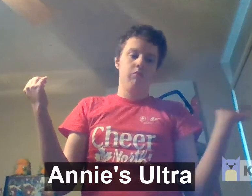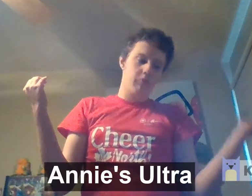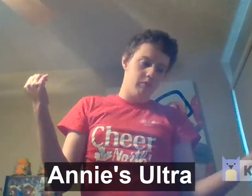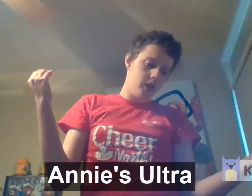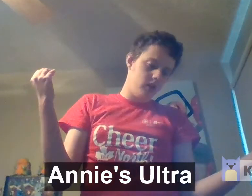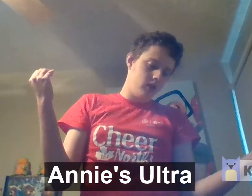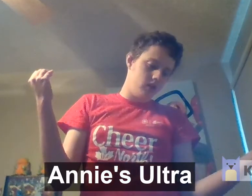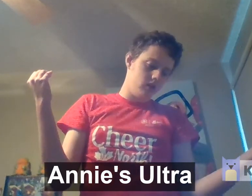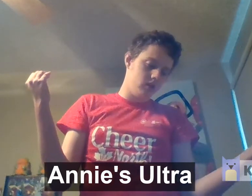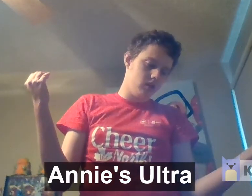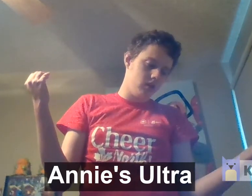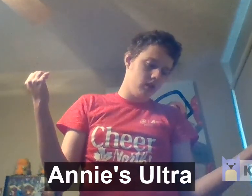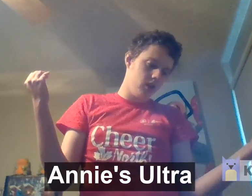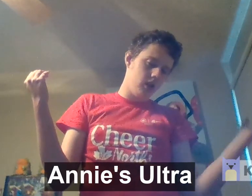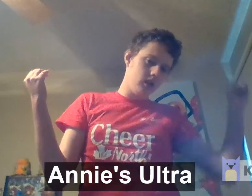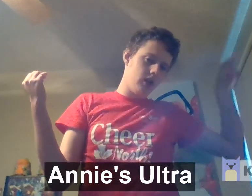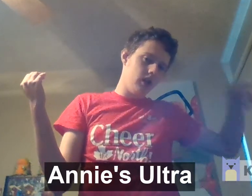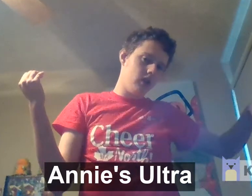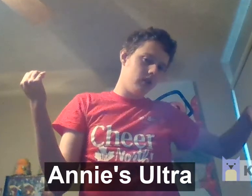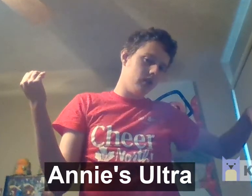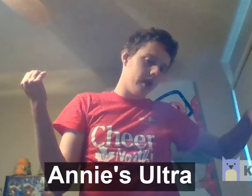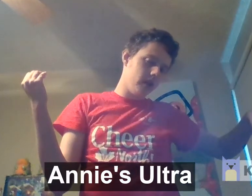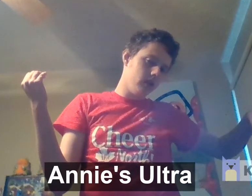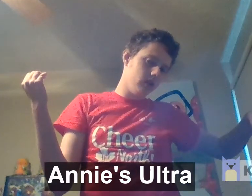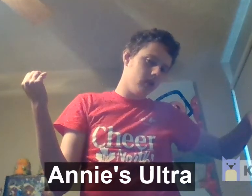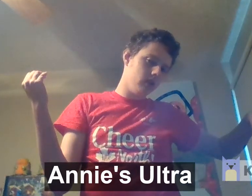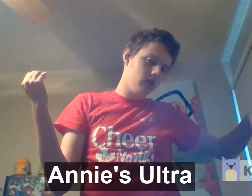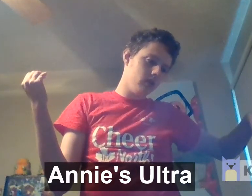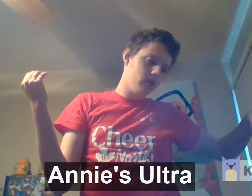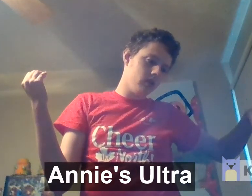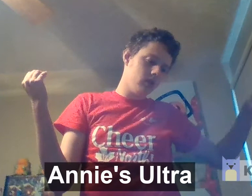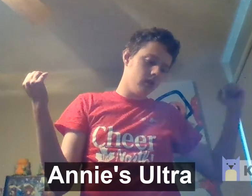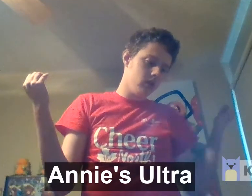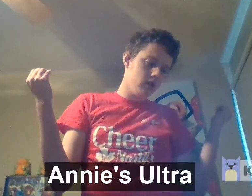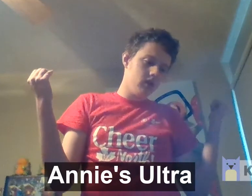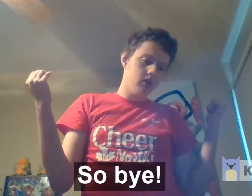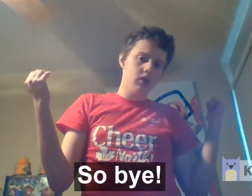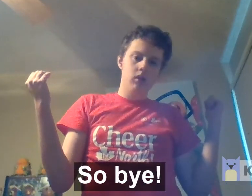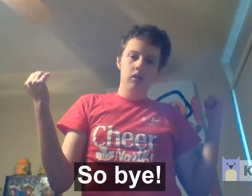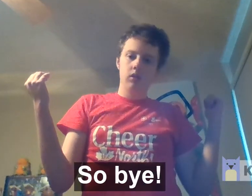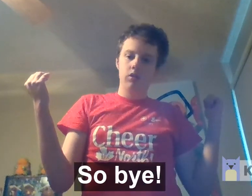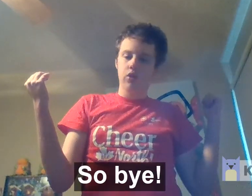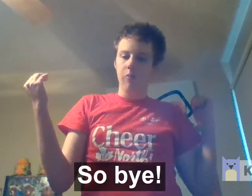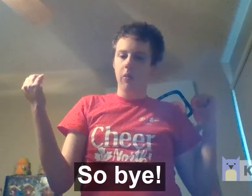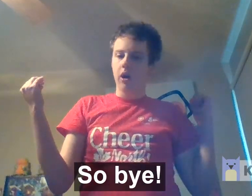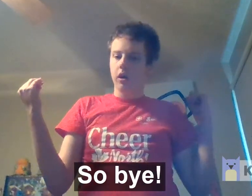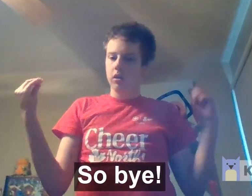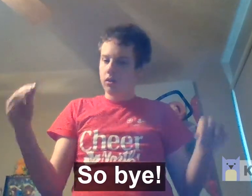I've been on this site, so bye.